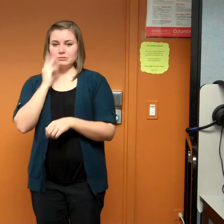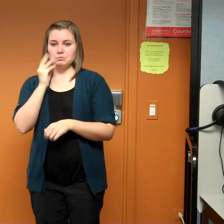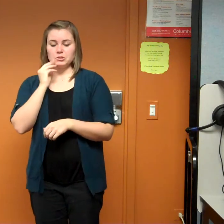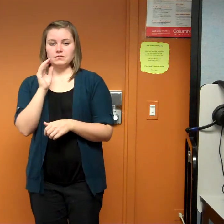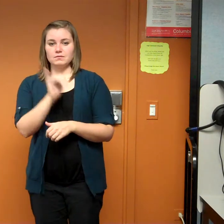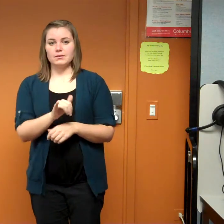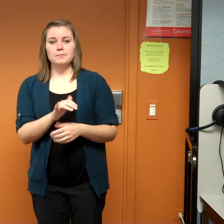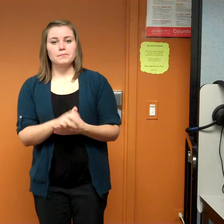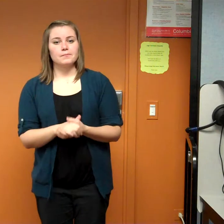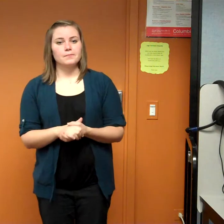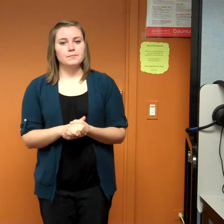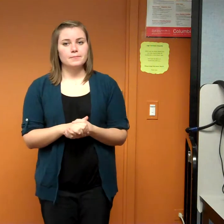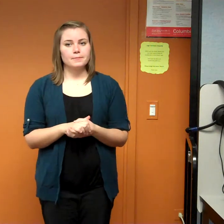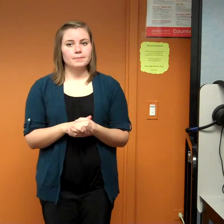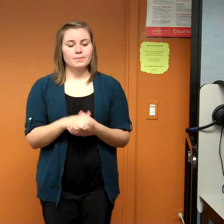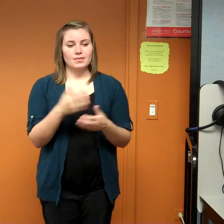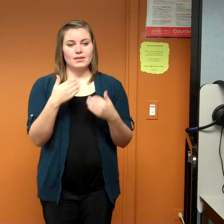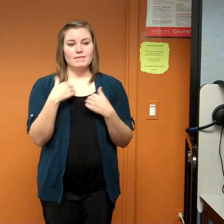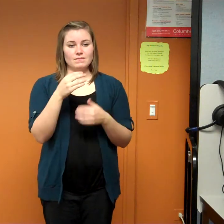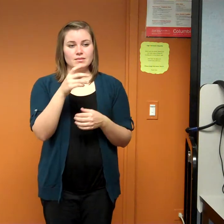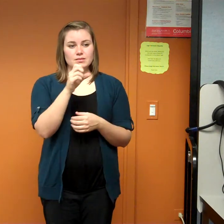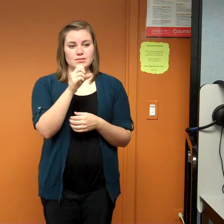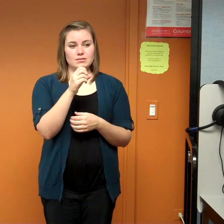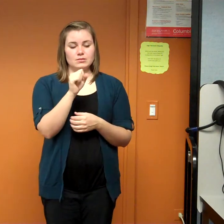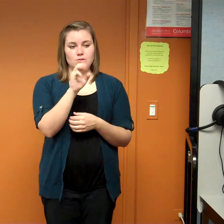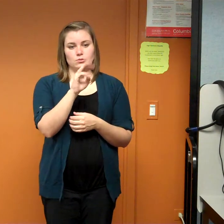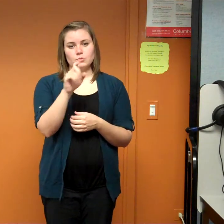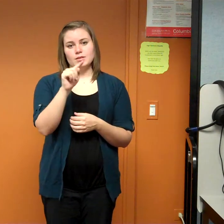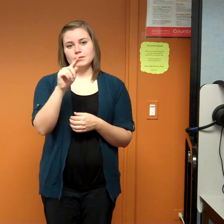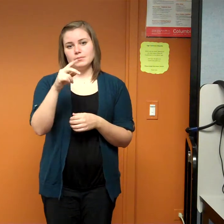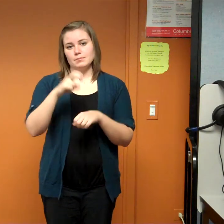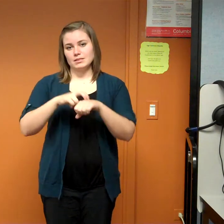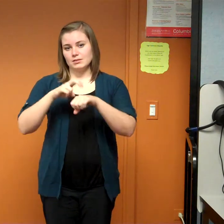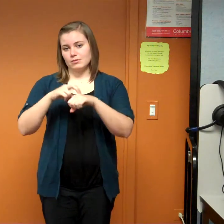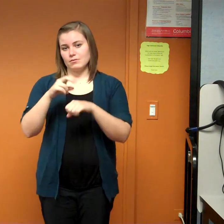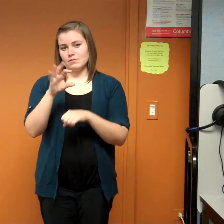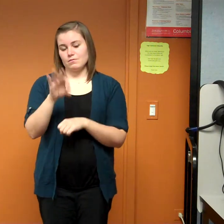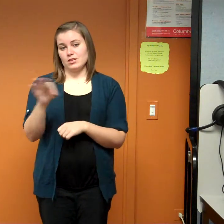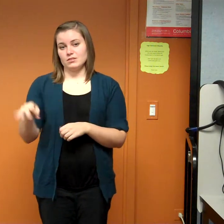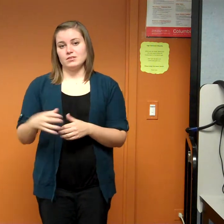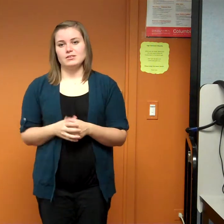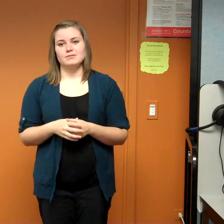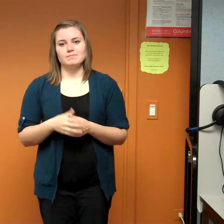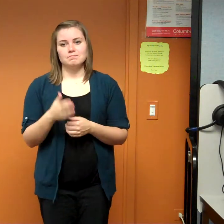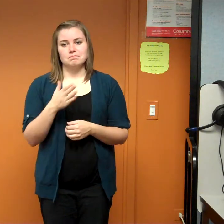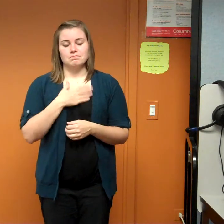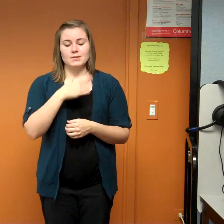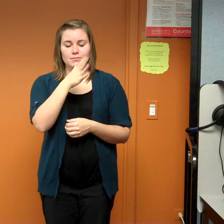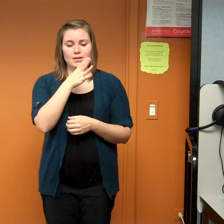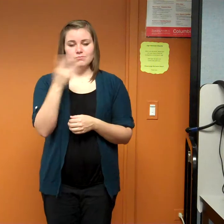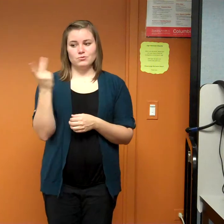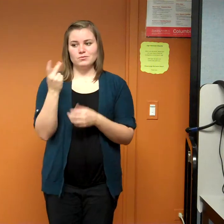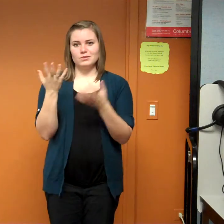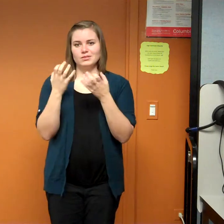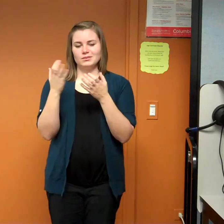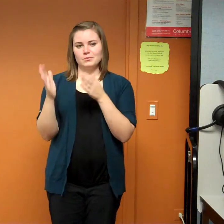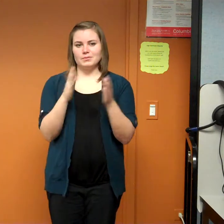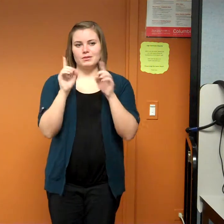they were the best sweet potato fries there that I've ever had in my life. And me and my mom have a goal to go back there and get more of their sweet potato fries because we're both